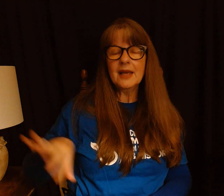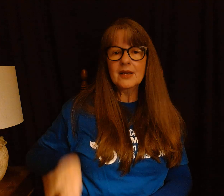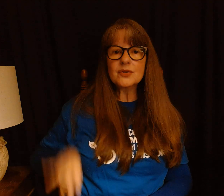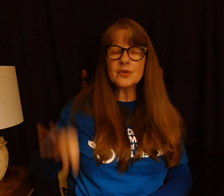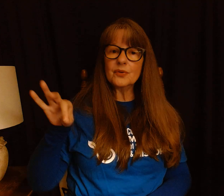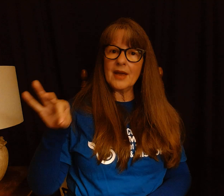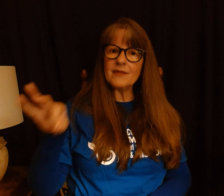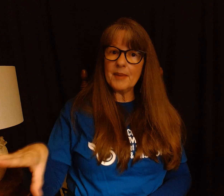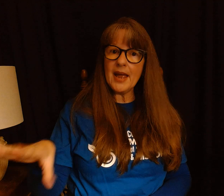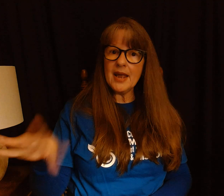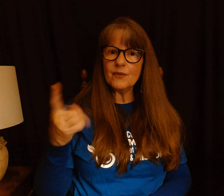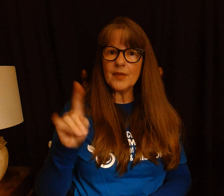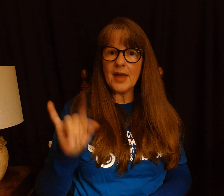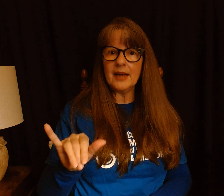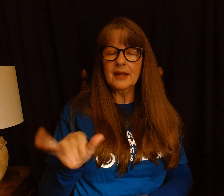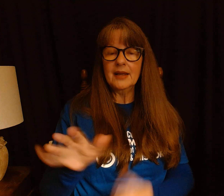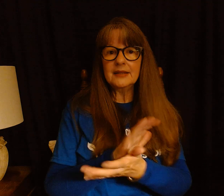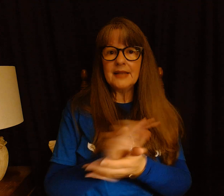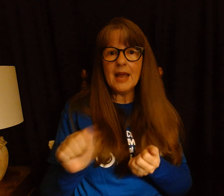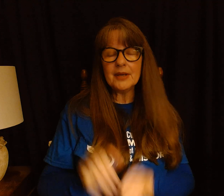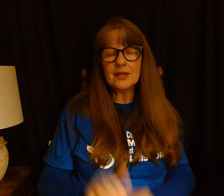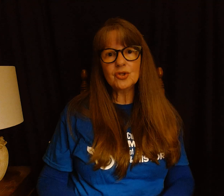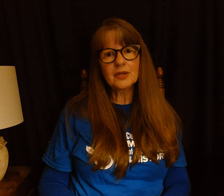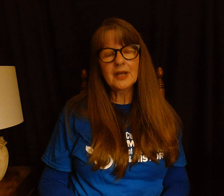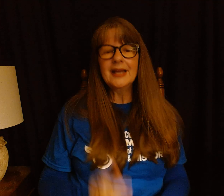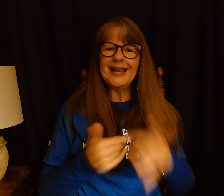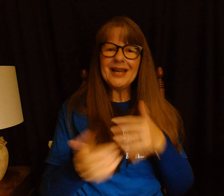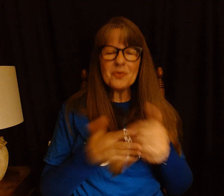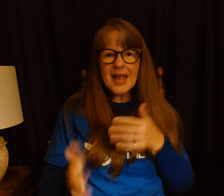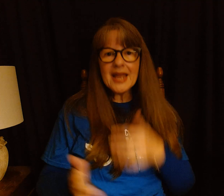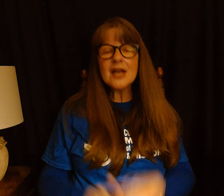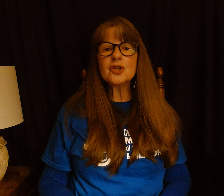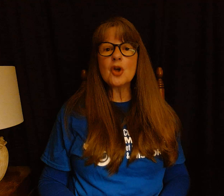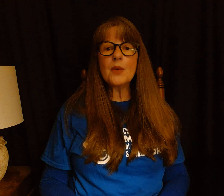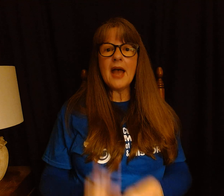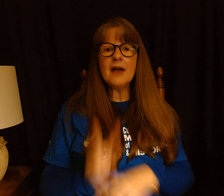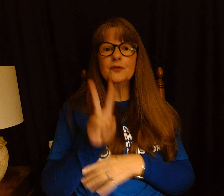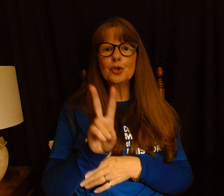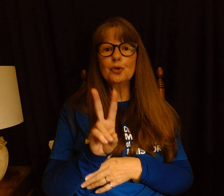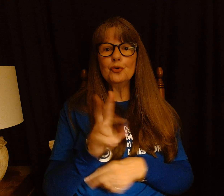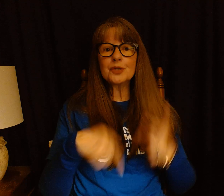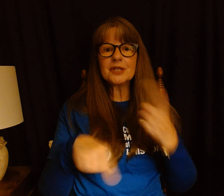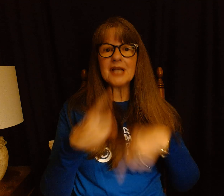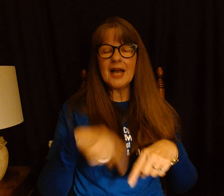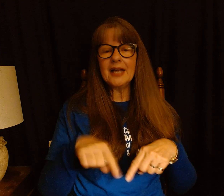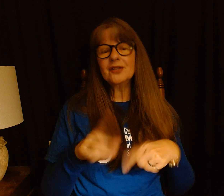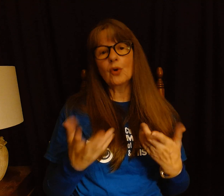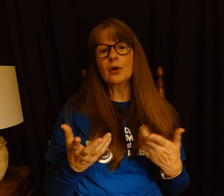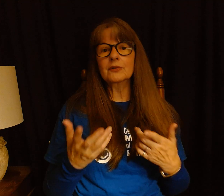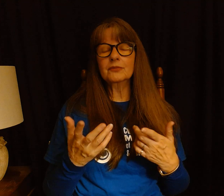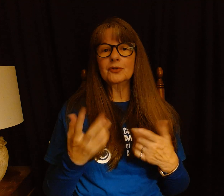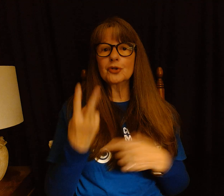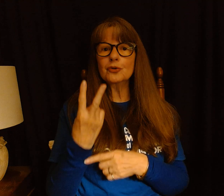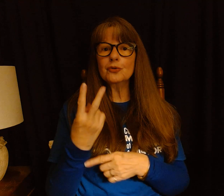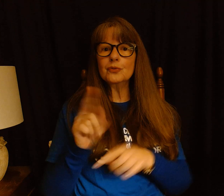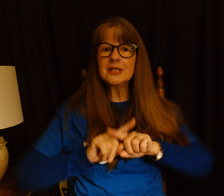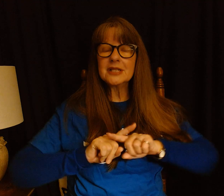So they have to pay for that damage. Anyway, so we have two signs or two